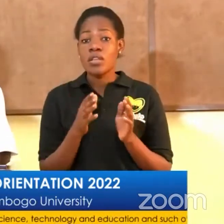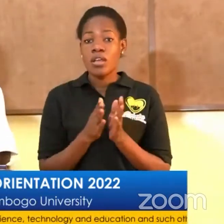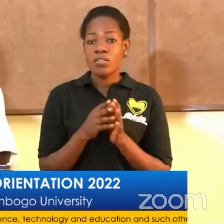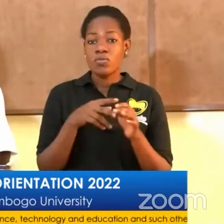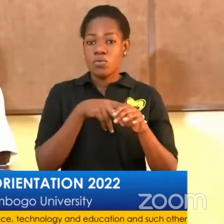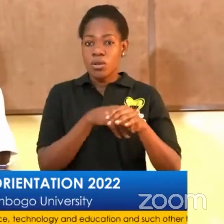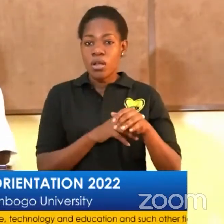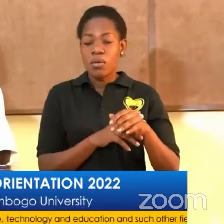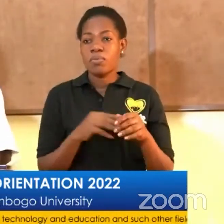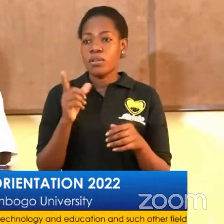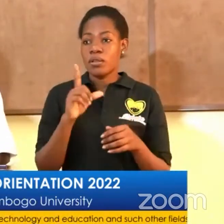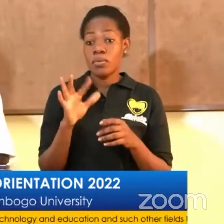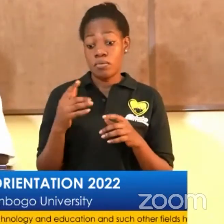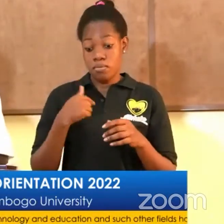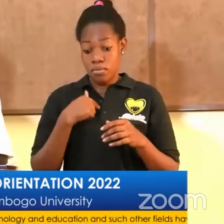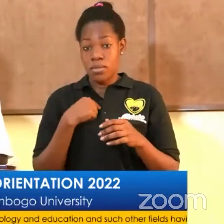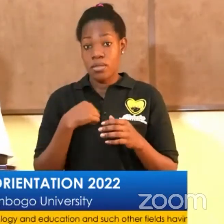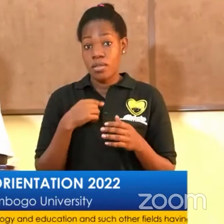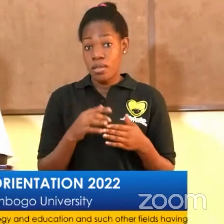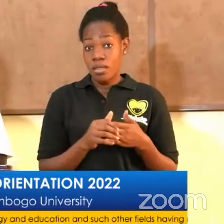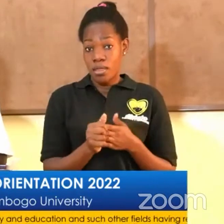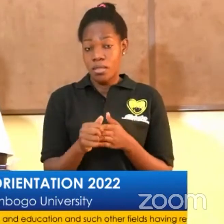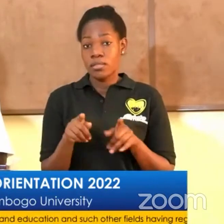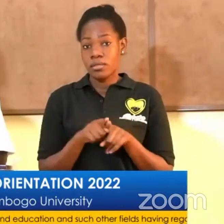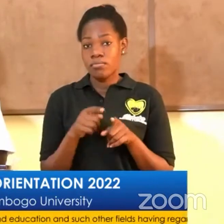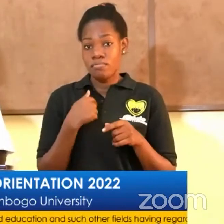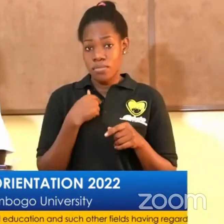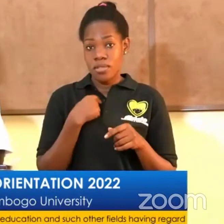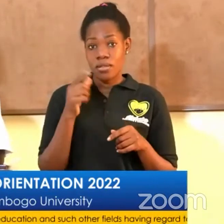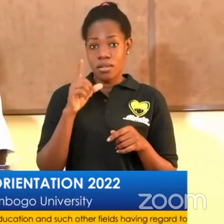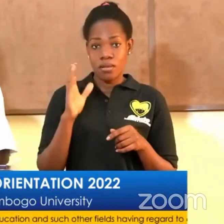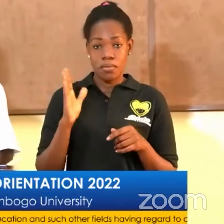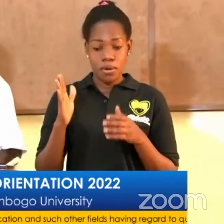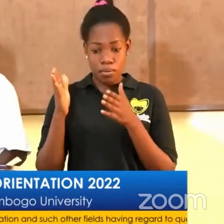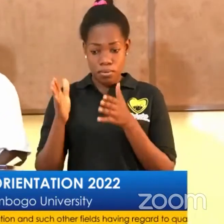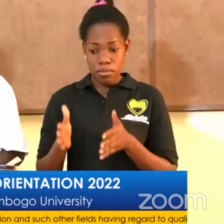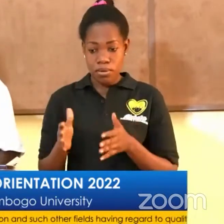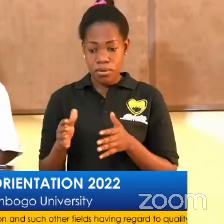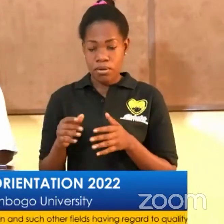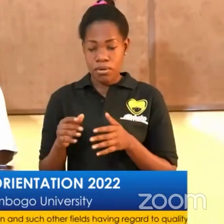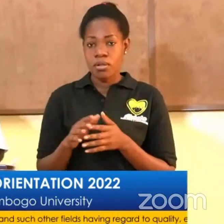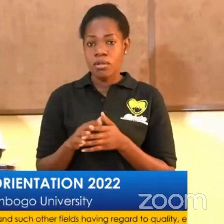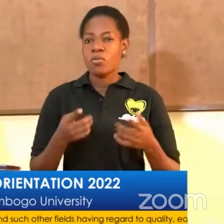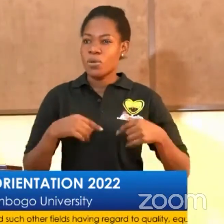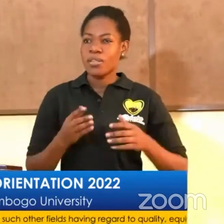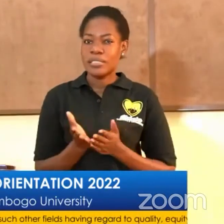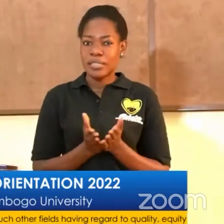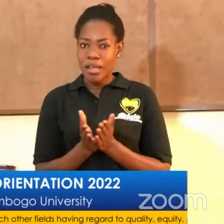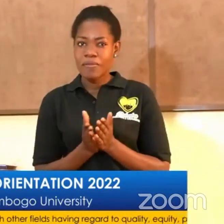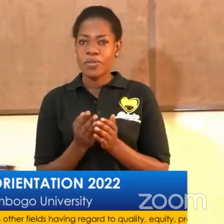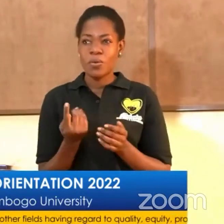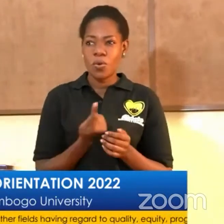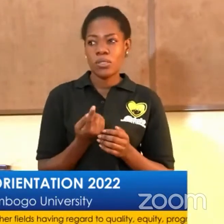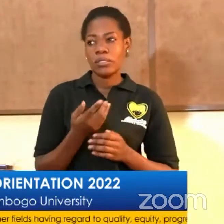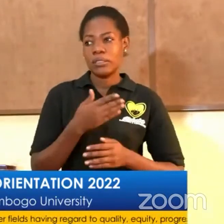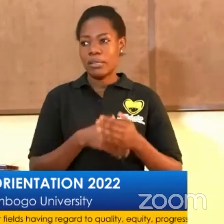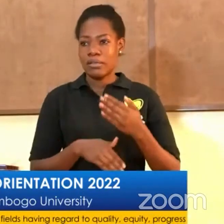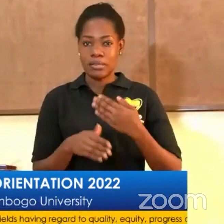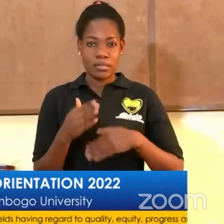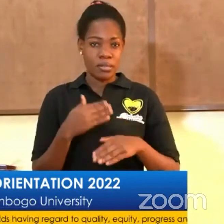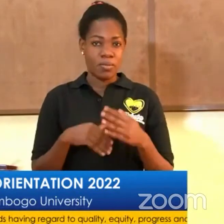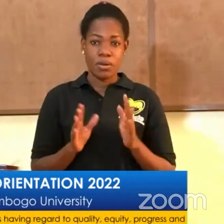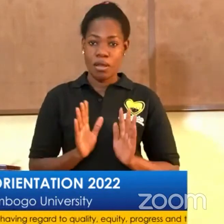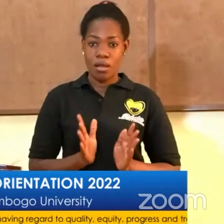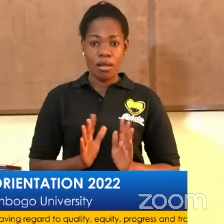which I heard, I'm the librarian there. We are not serving only people who are disabled. It